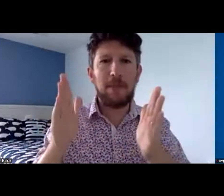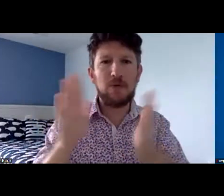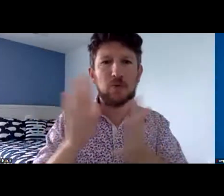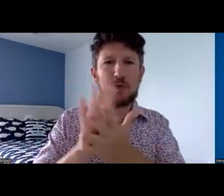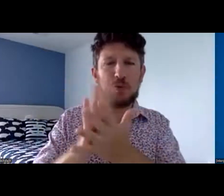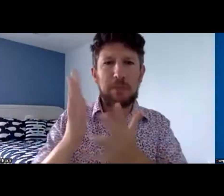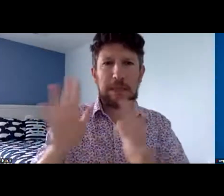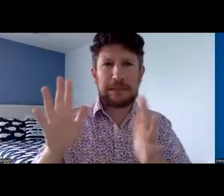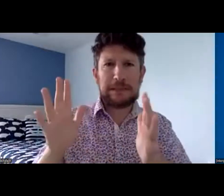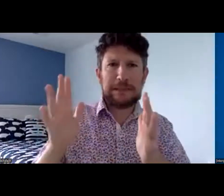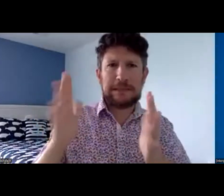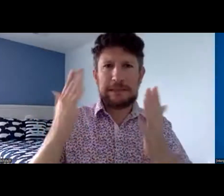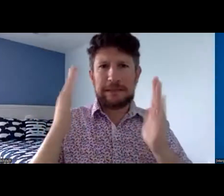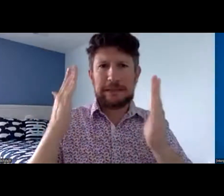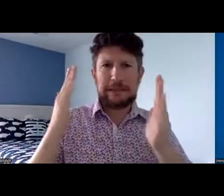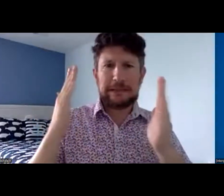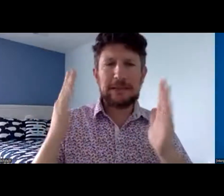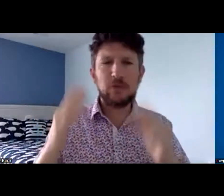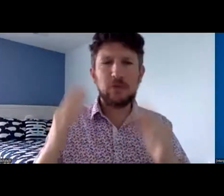professions doing these assessments,